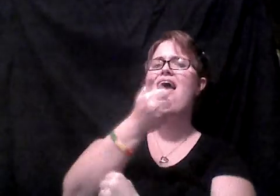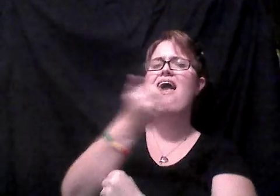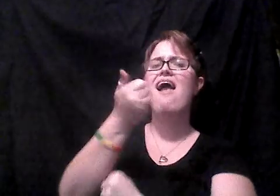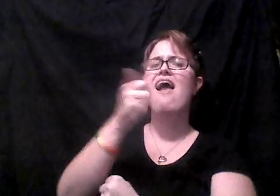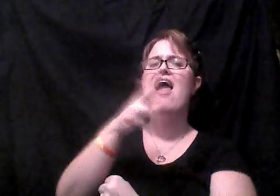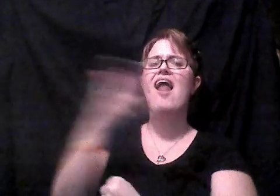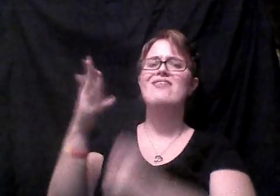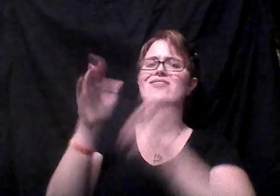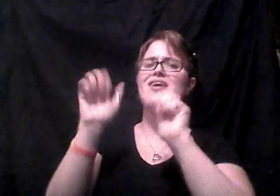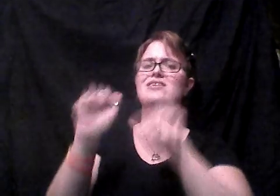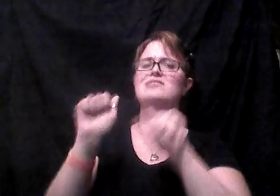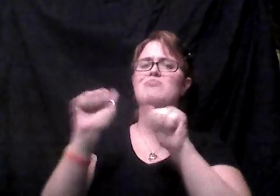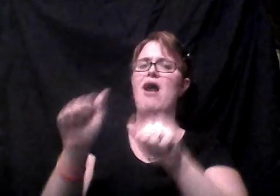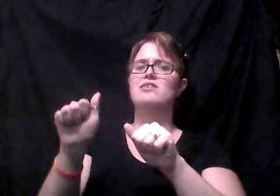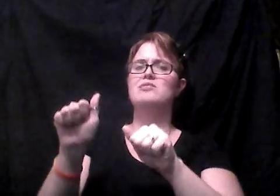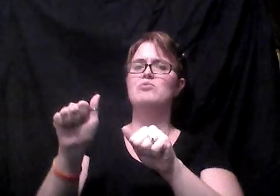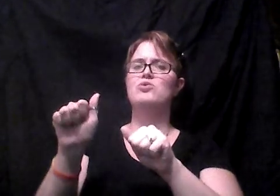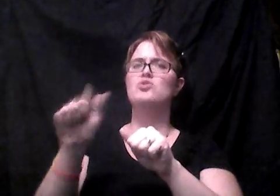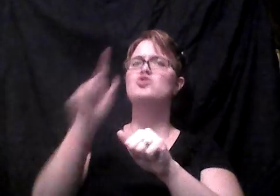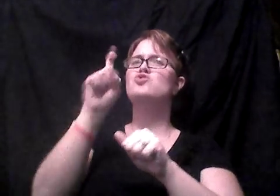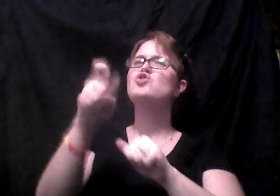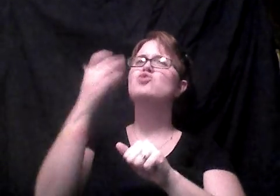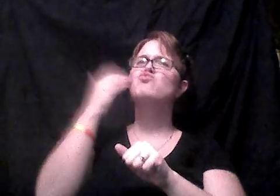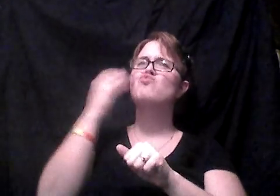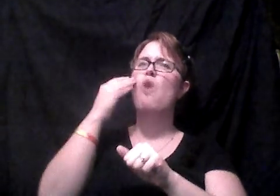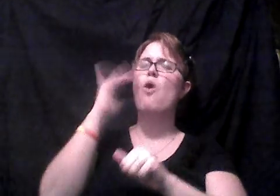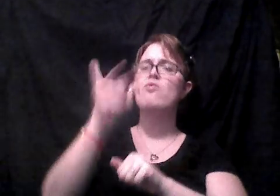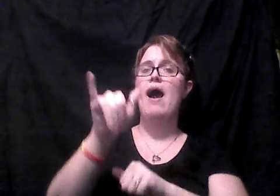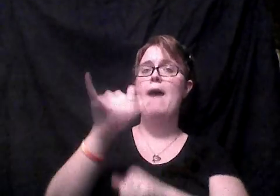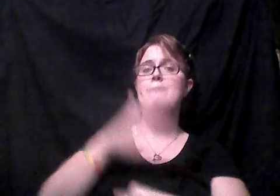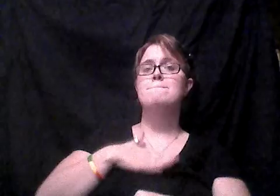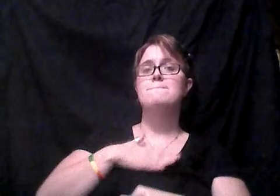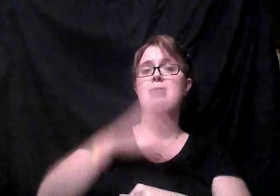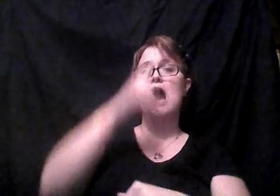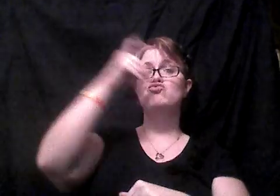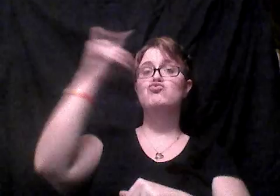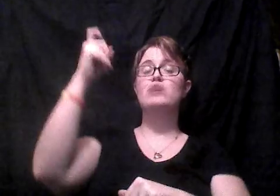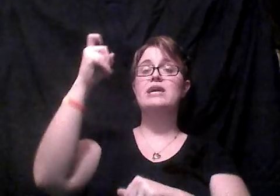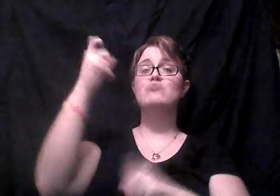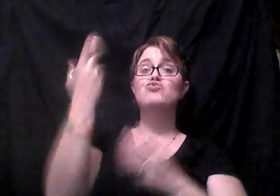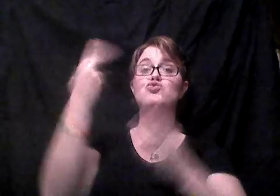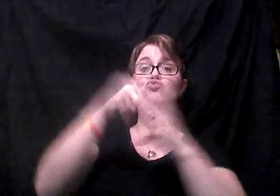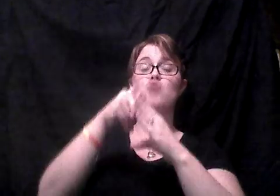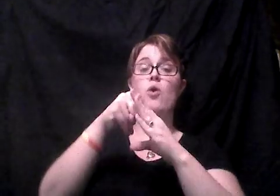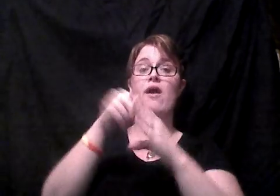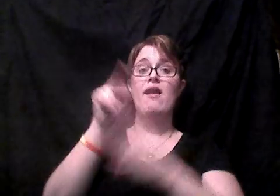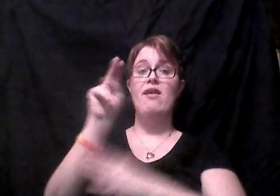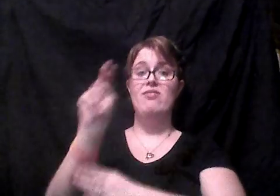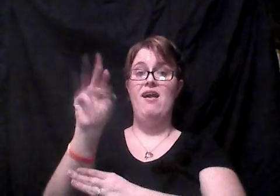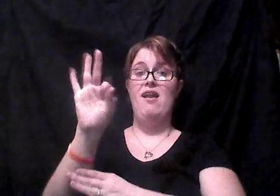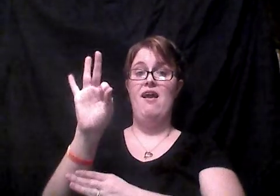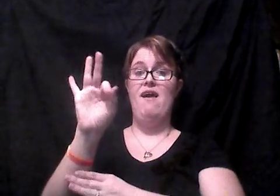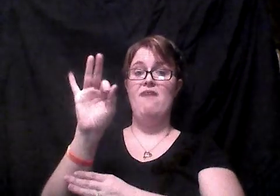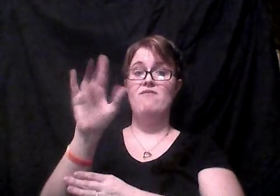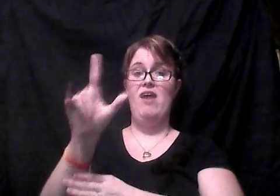spirit. So what were my childhood dreams? Being in the National Football League. This is one of the childhood dreams I didn't achieve, right? And it's very